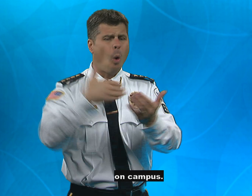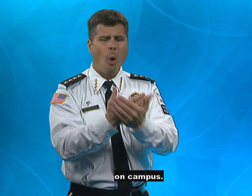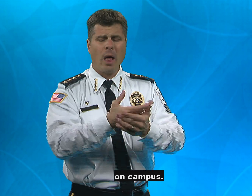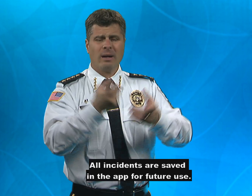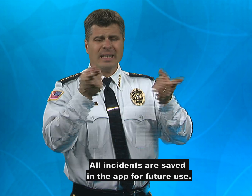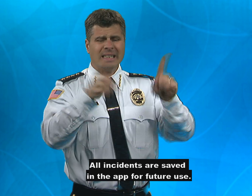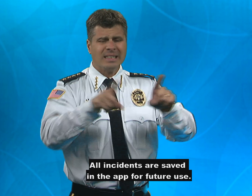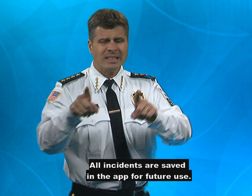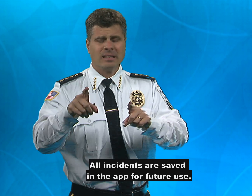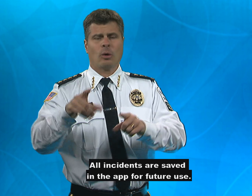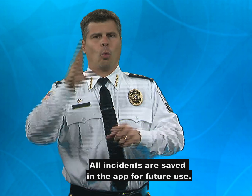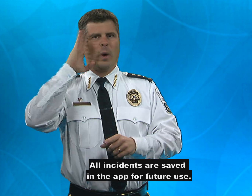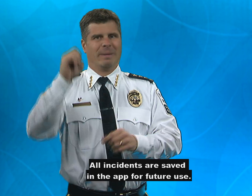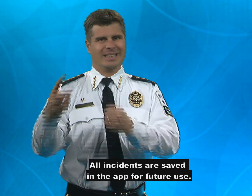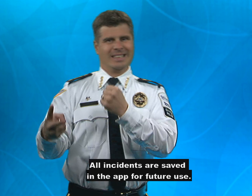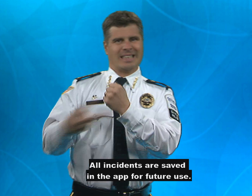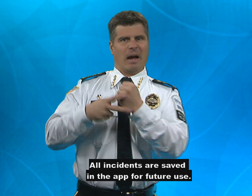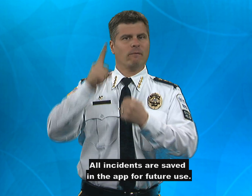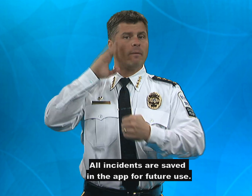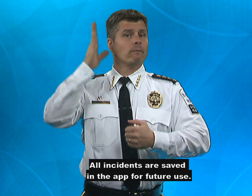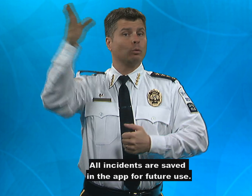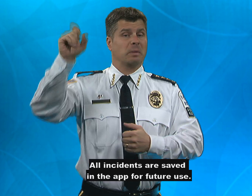All incidences are saved in the app for future use.